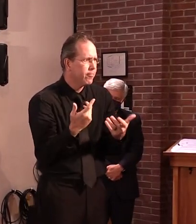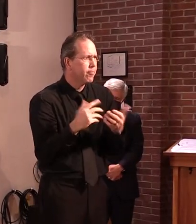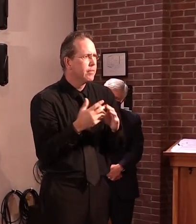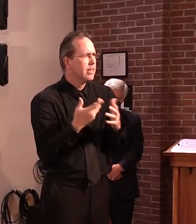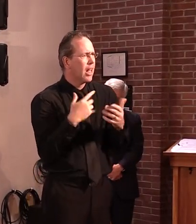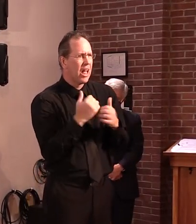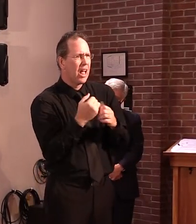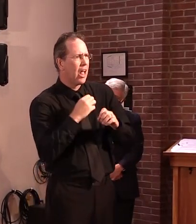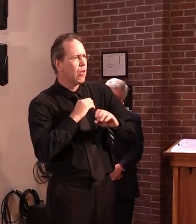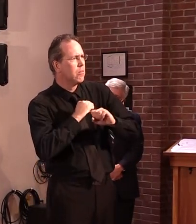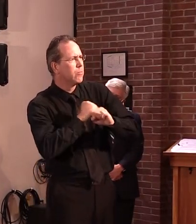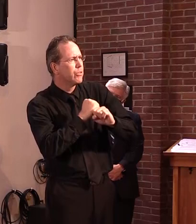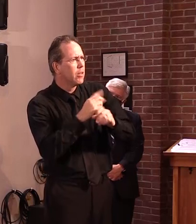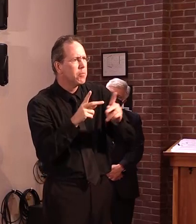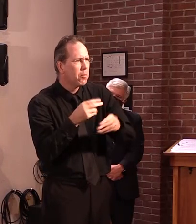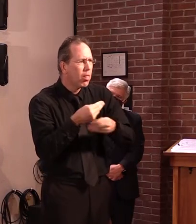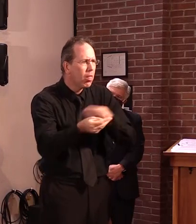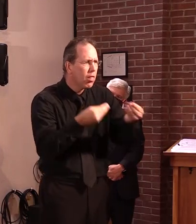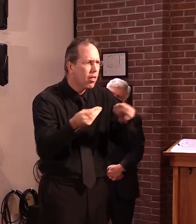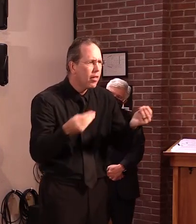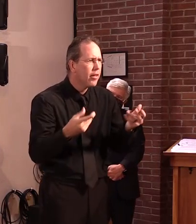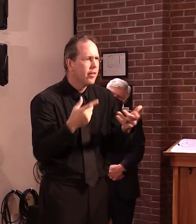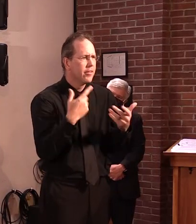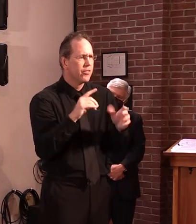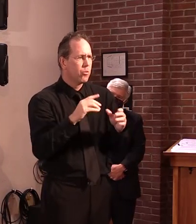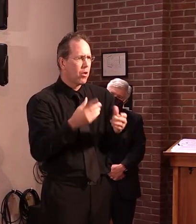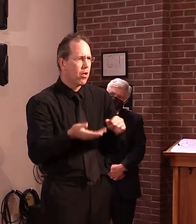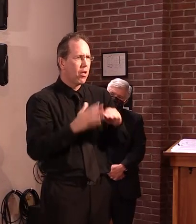You know, that number keeps changing.